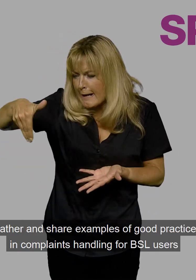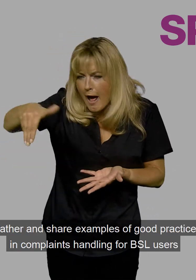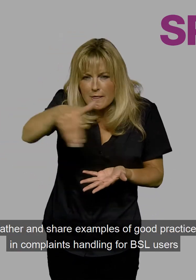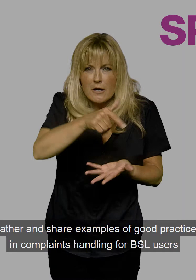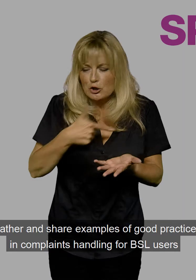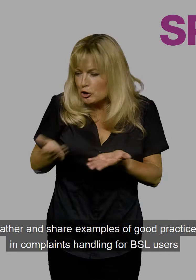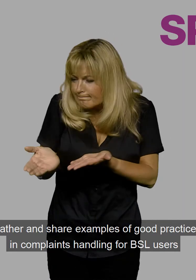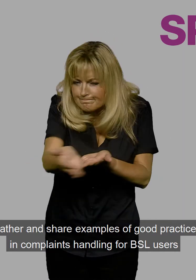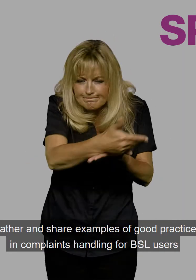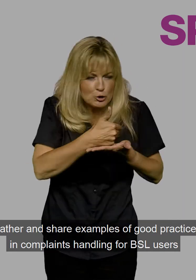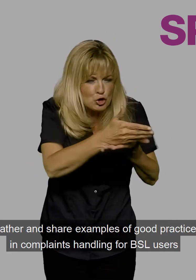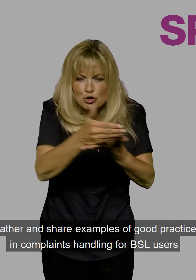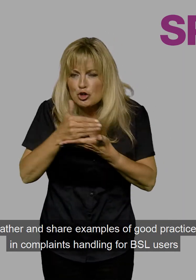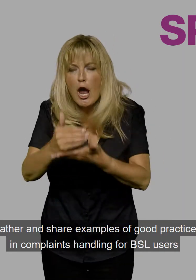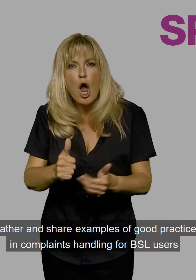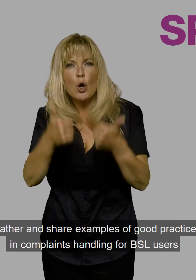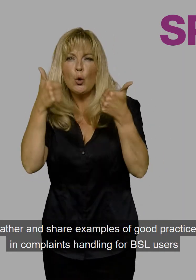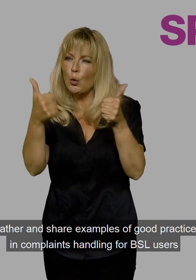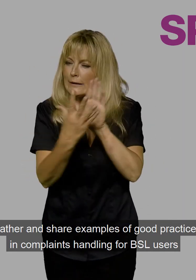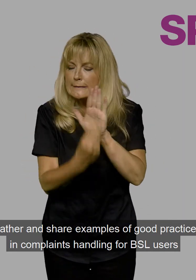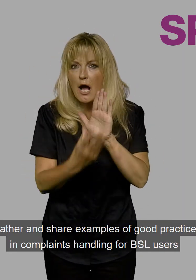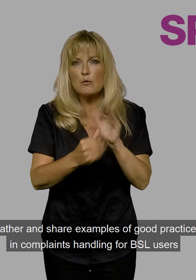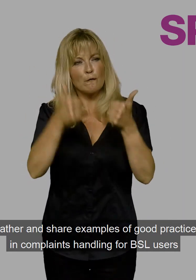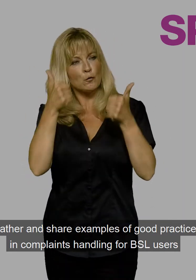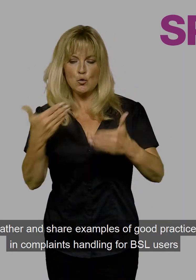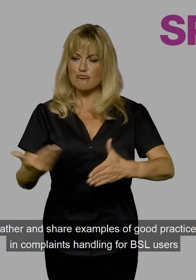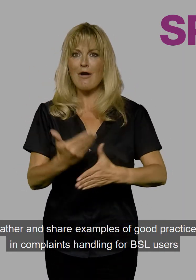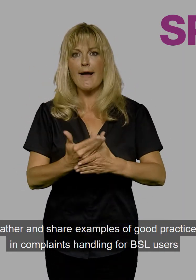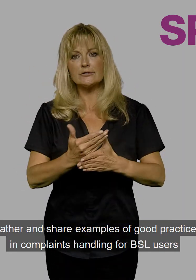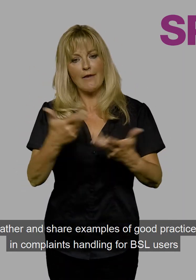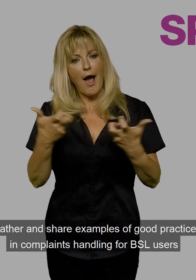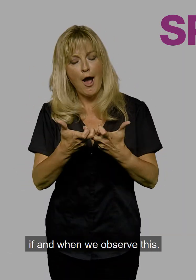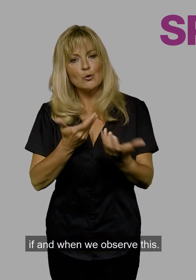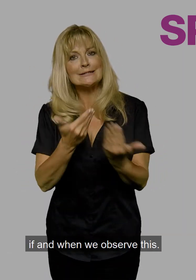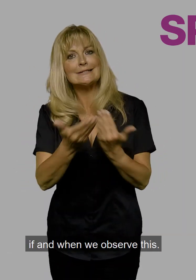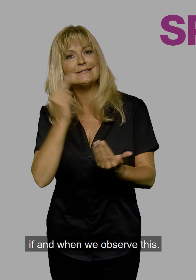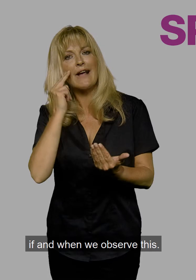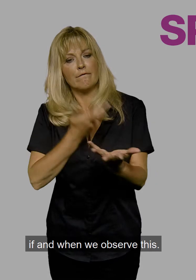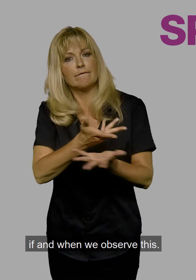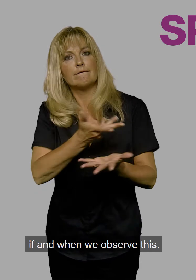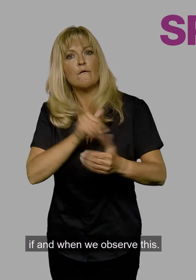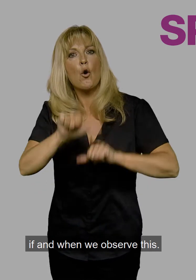Gather and share examples of good practice in complaints handling for BSL users if and when we observe